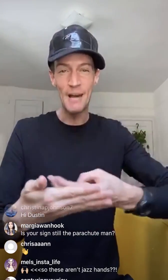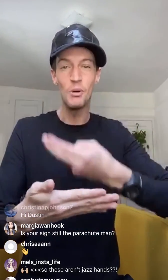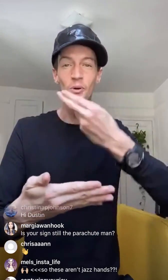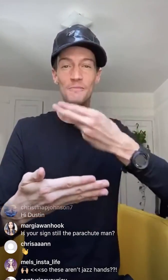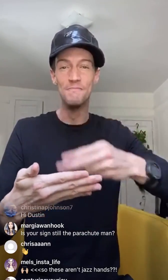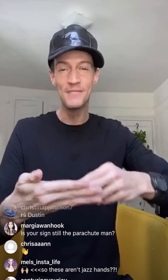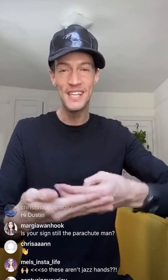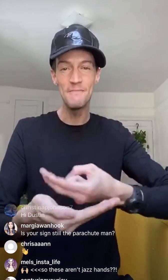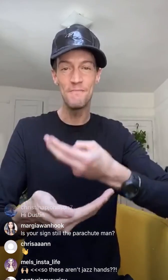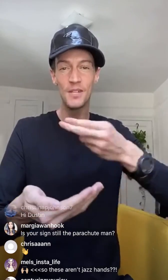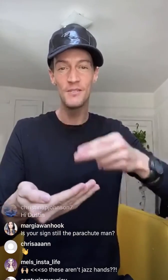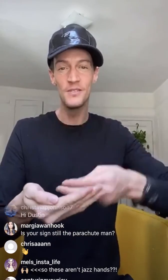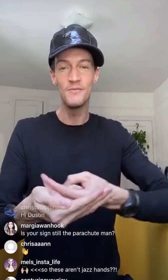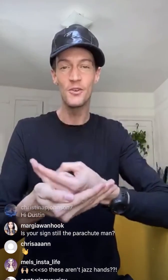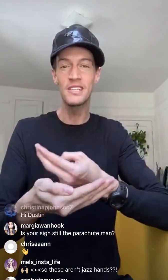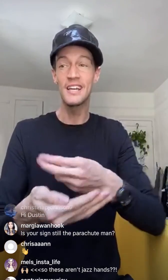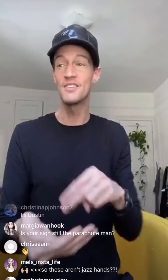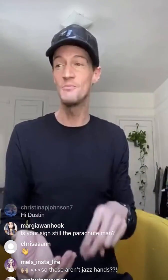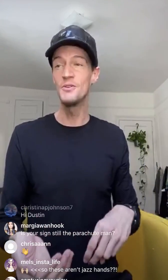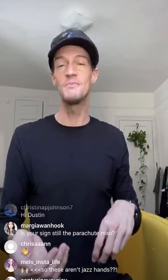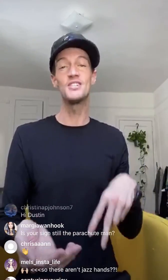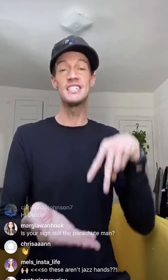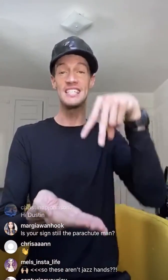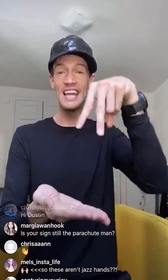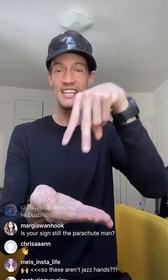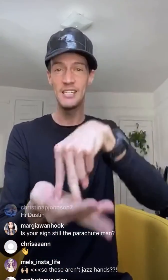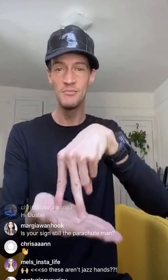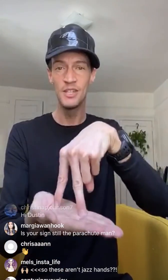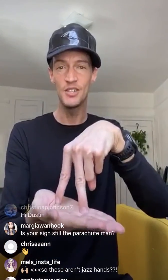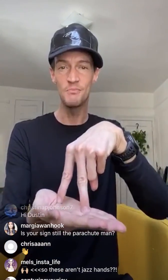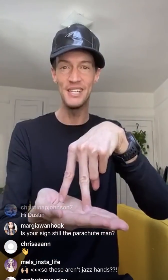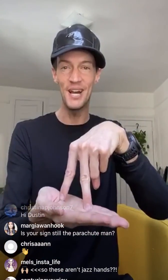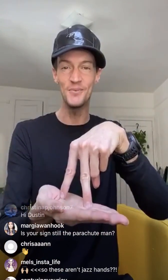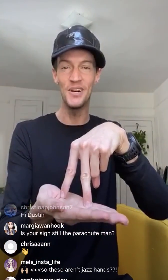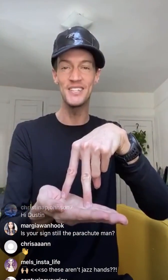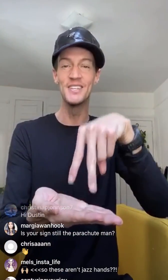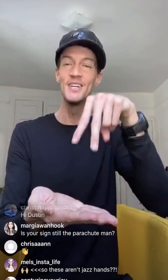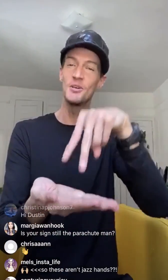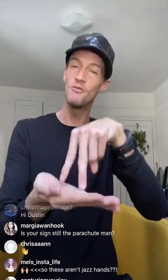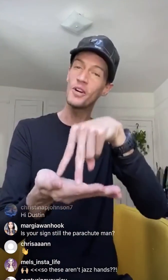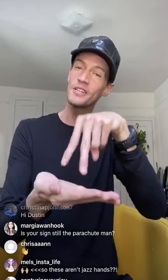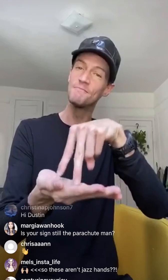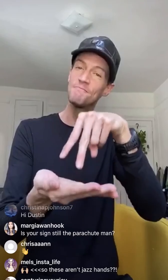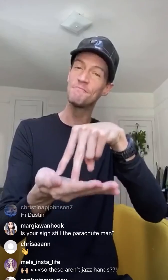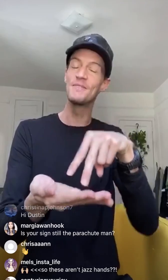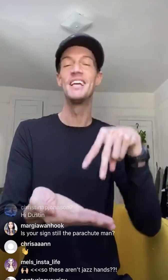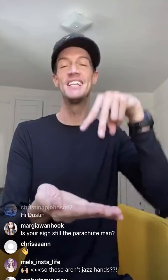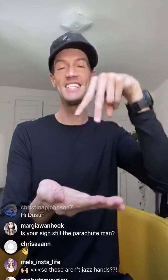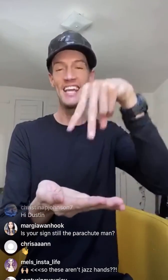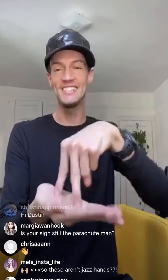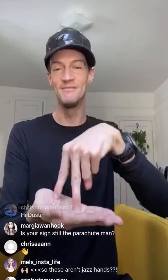to the sign for fork. Fork is a small tapping. Fork, knife, spoon. Knife is your